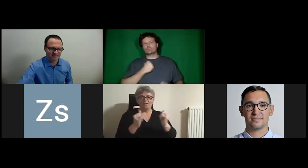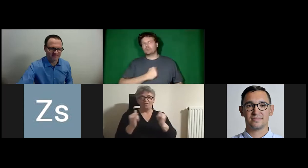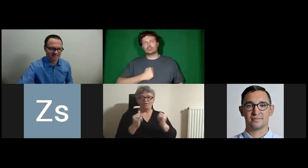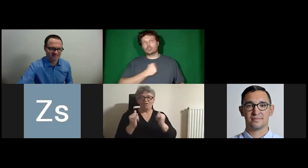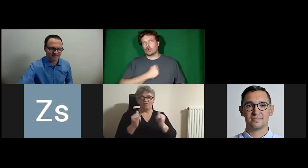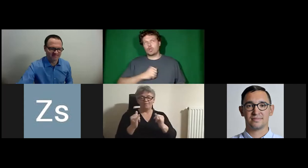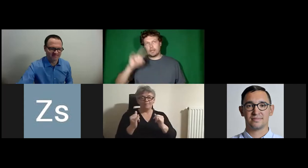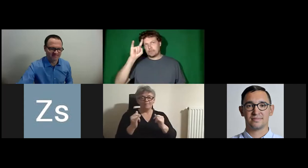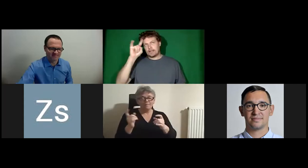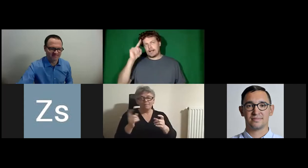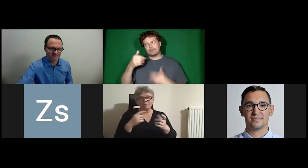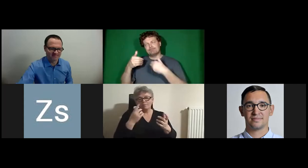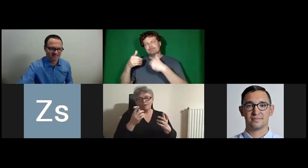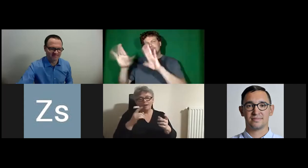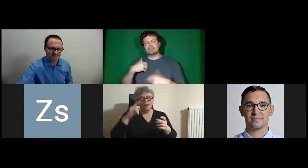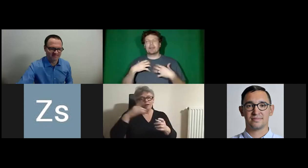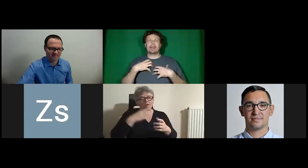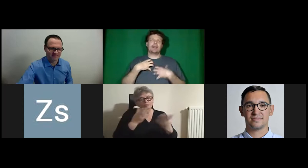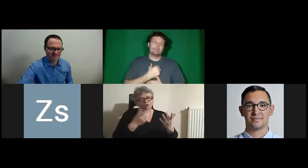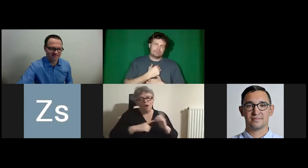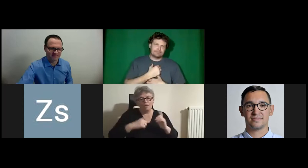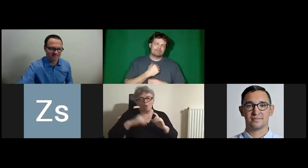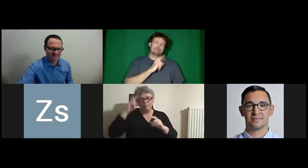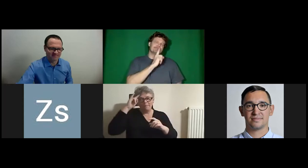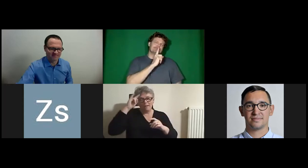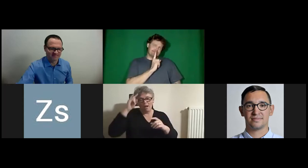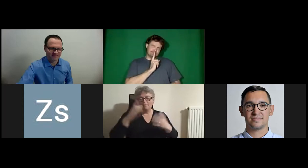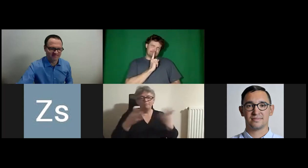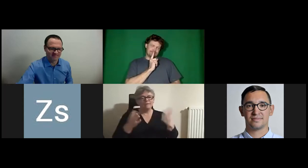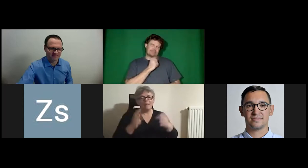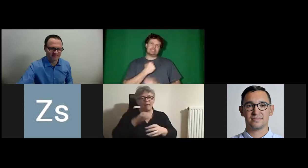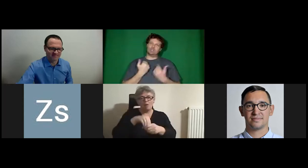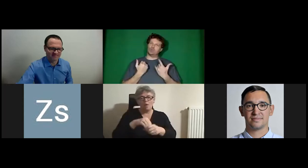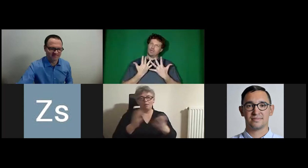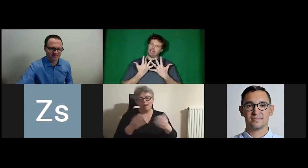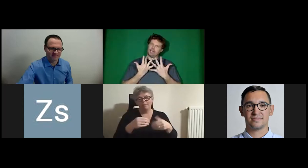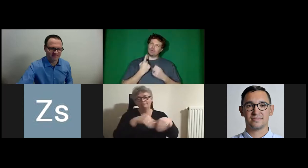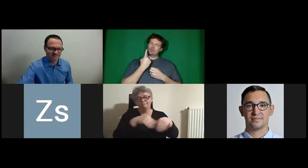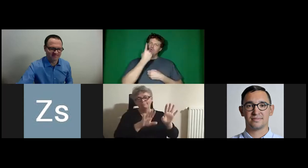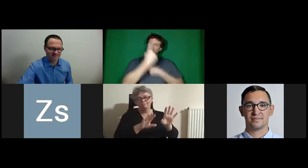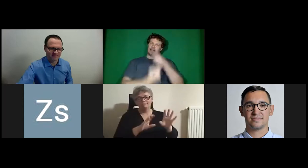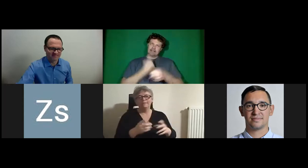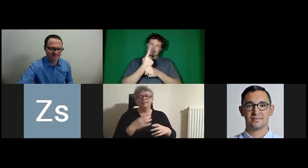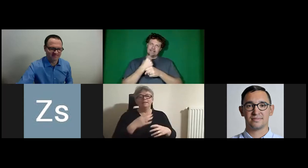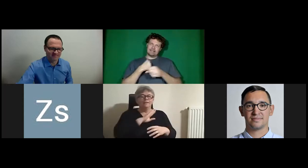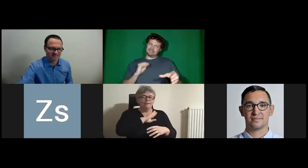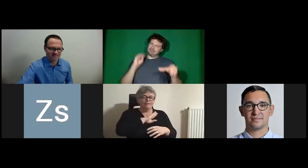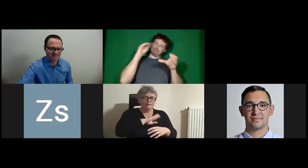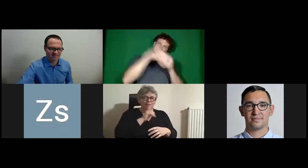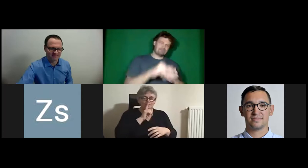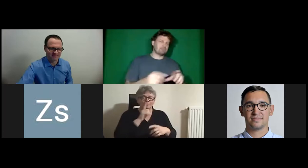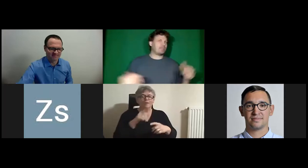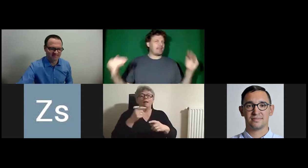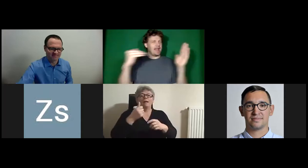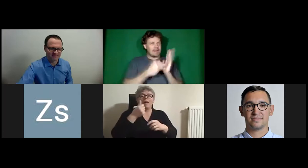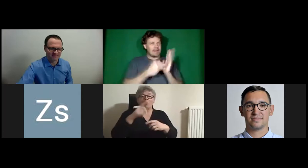Oh, sorry, there were 14 selected, and unfortunately, I was not selected. There was two left, me and another gentleman, and